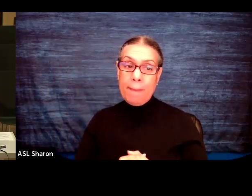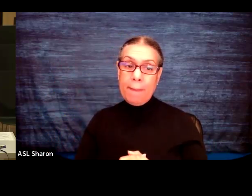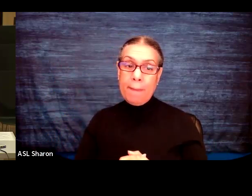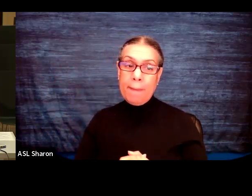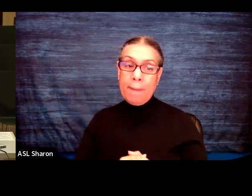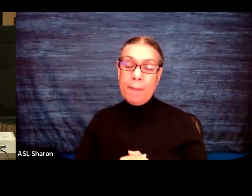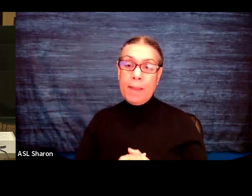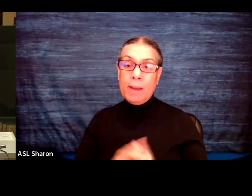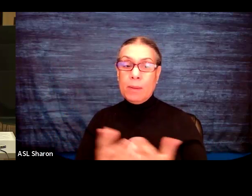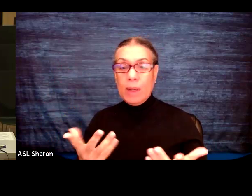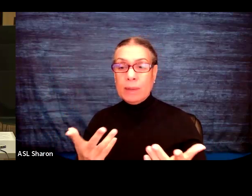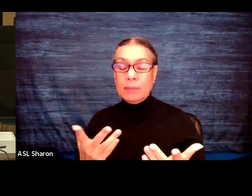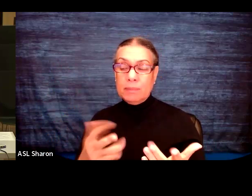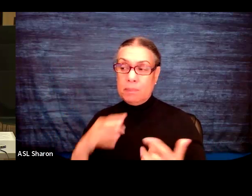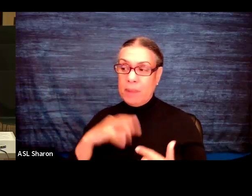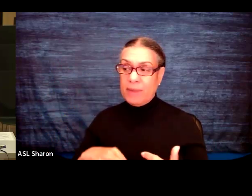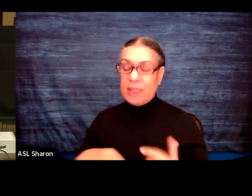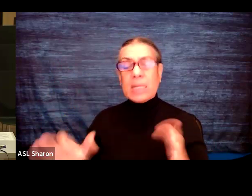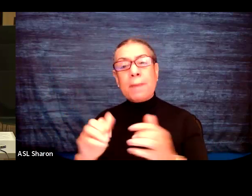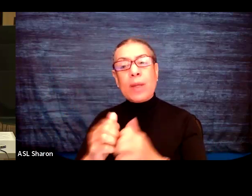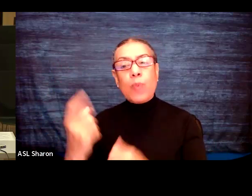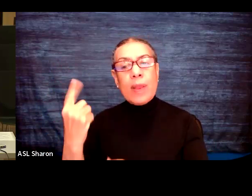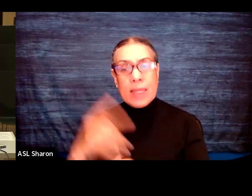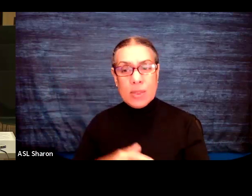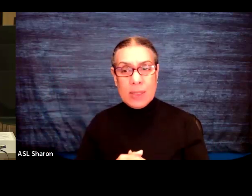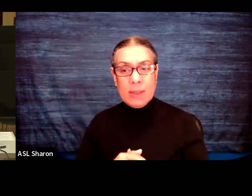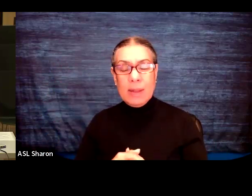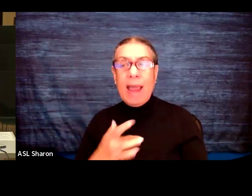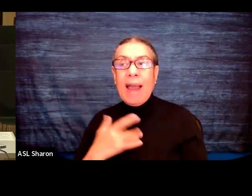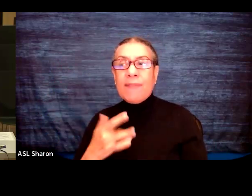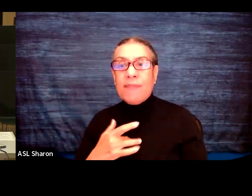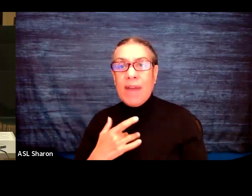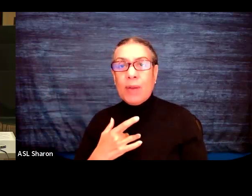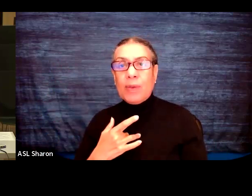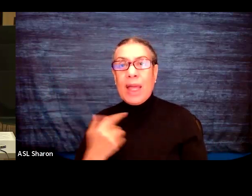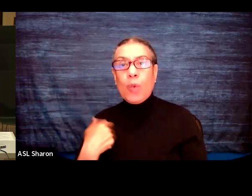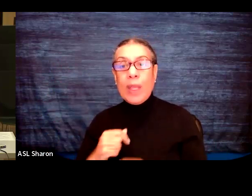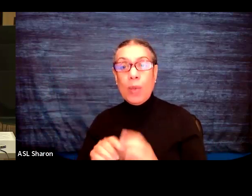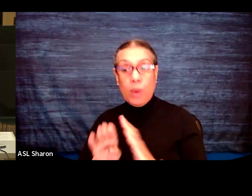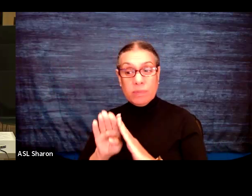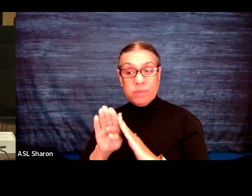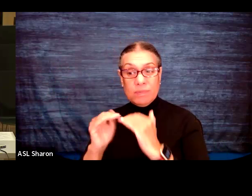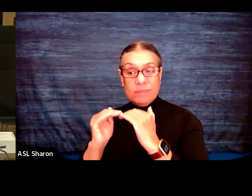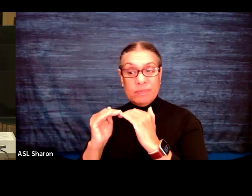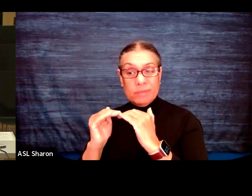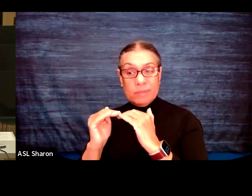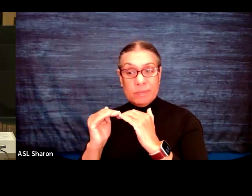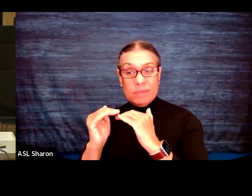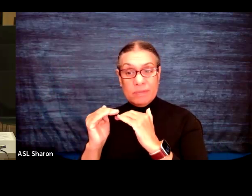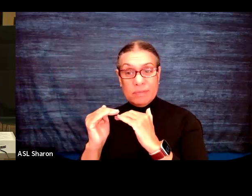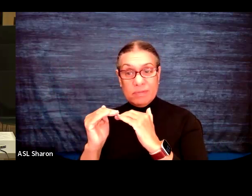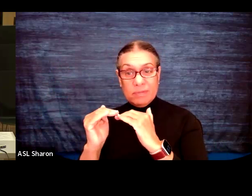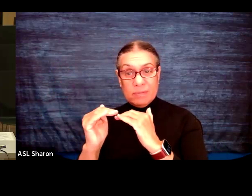meaningful is kind of this time last year, it very much felt like we had hit a plateau and there wasn't much room for